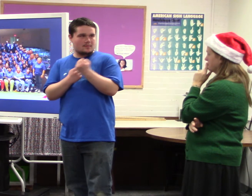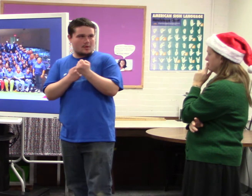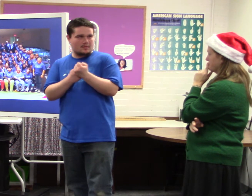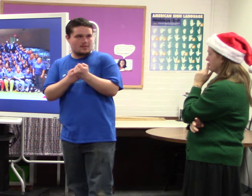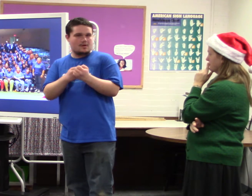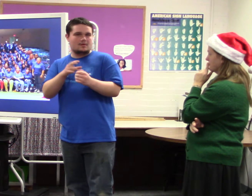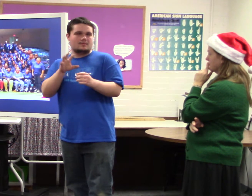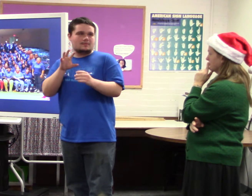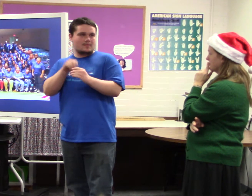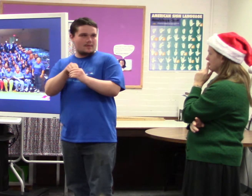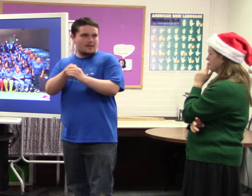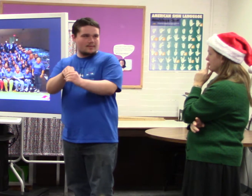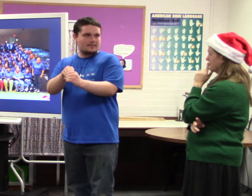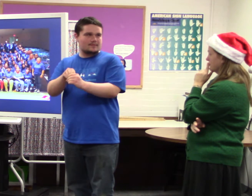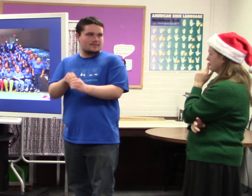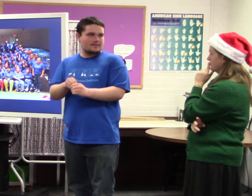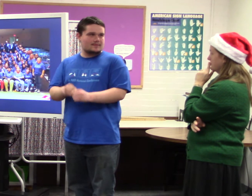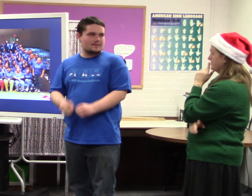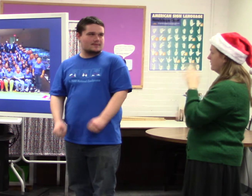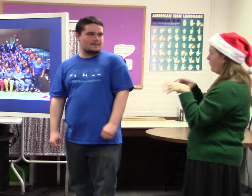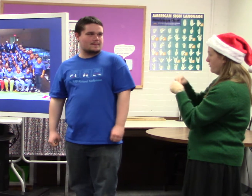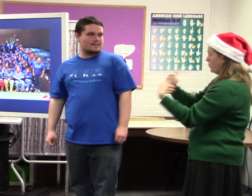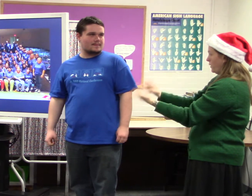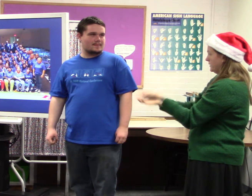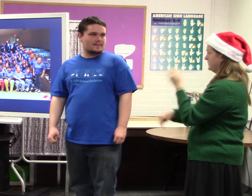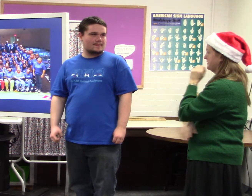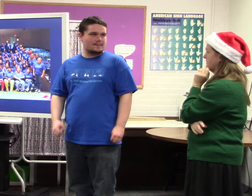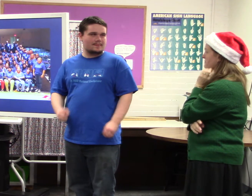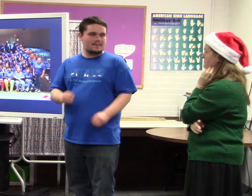for his program. What does that mean? I'll get involved. In what?